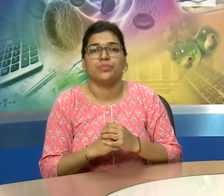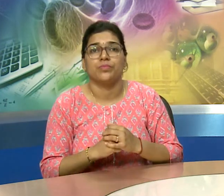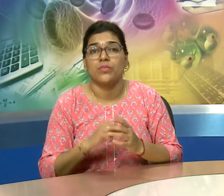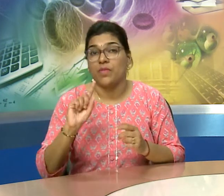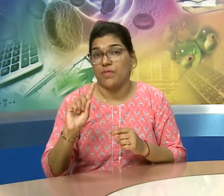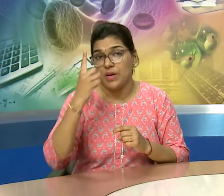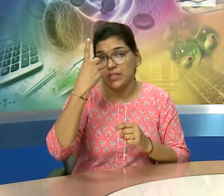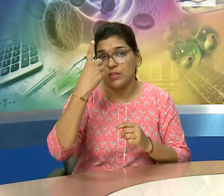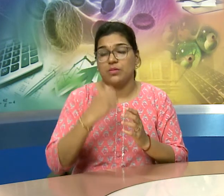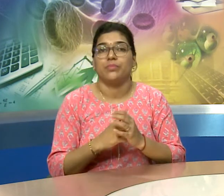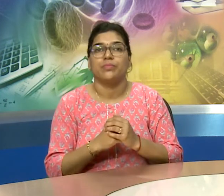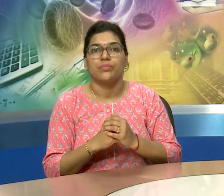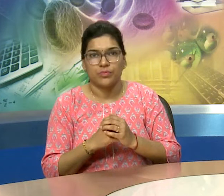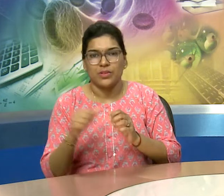Let me give you brief about the